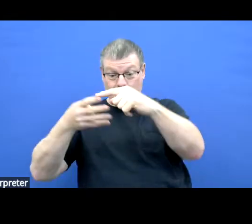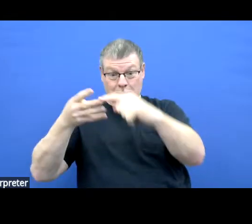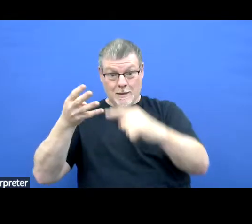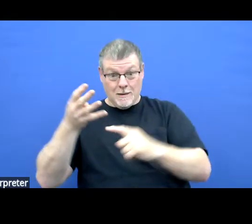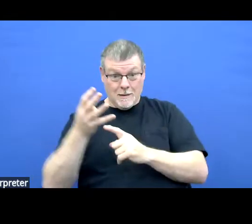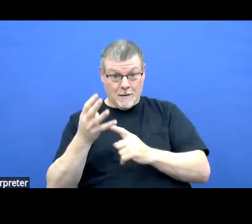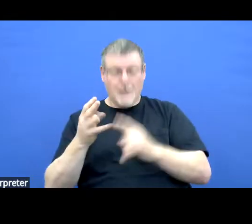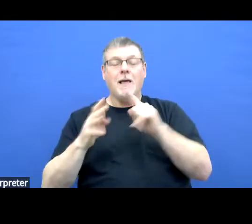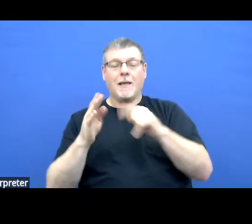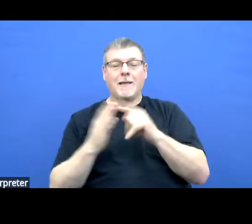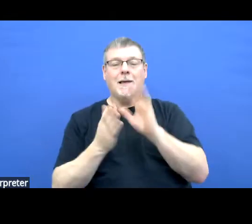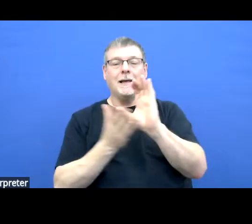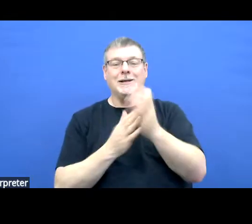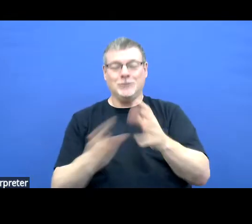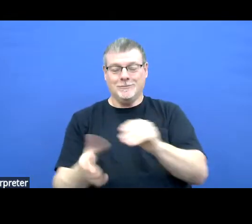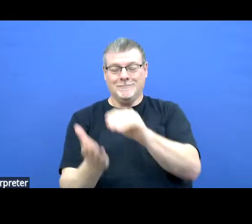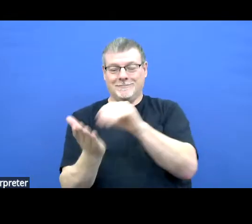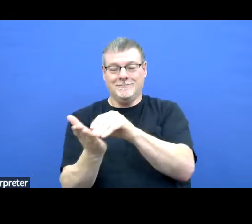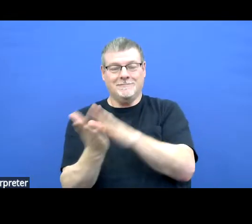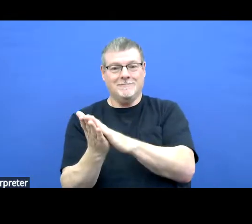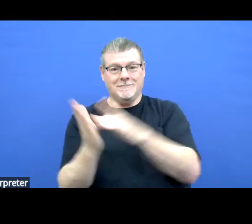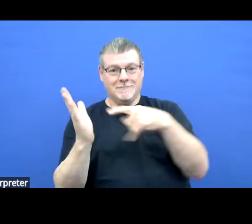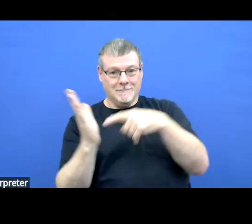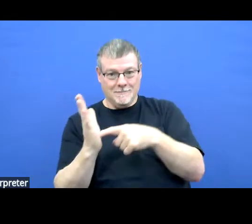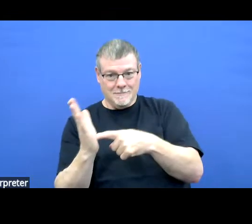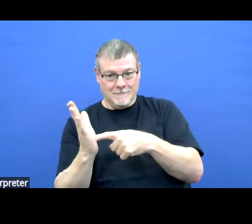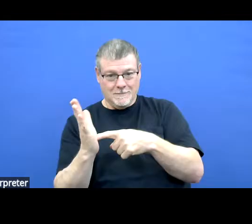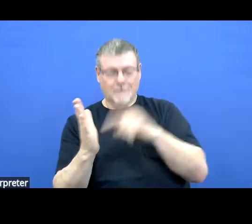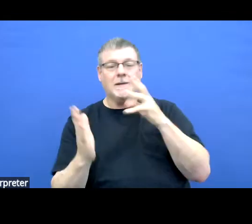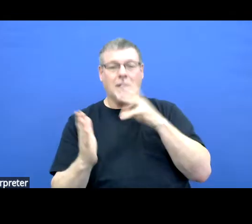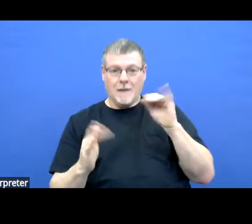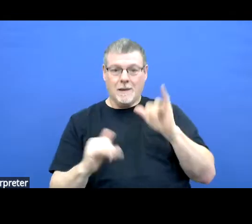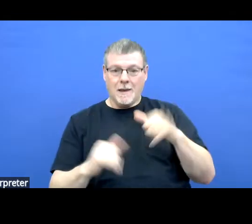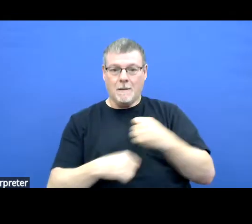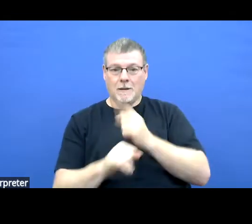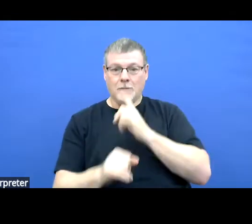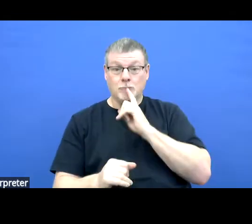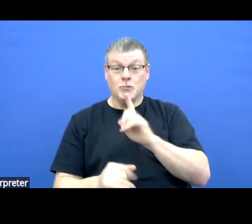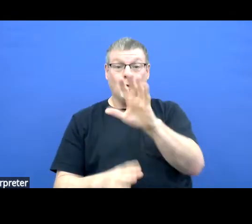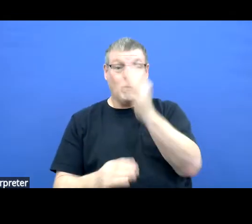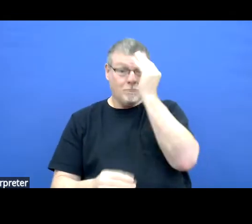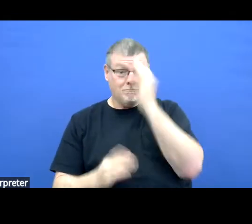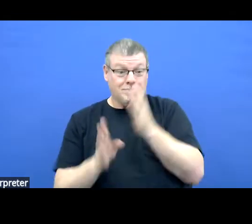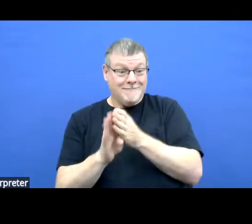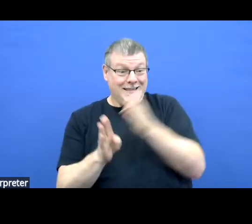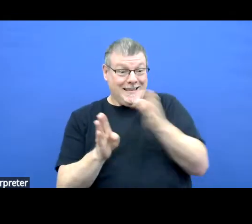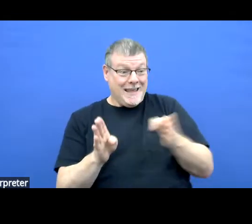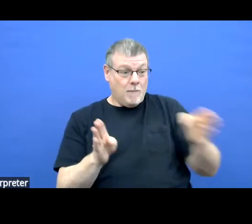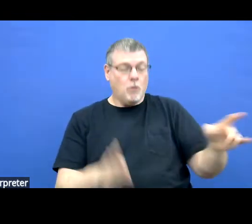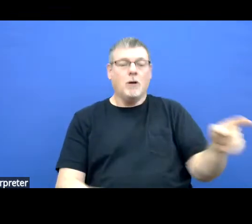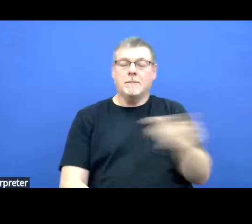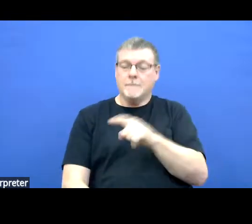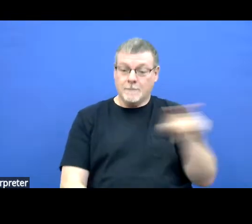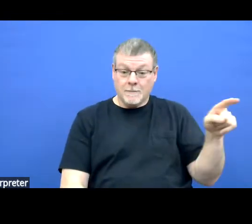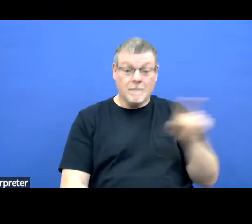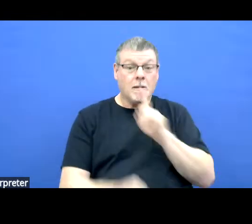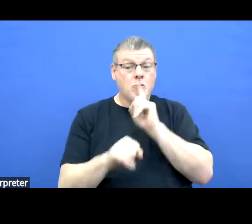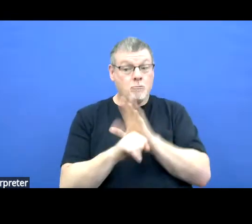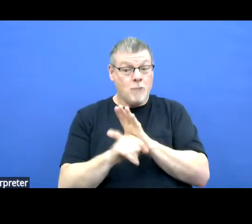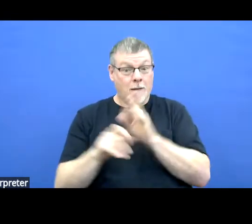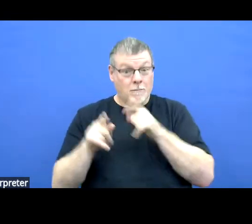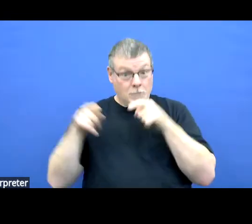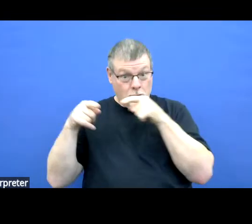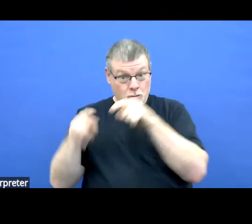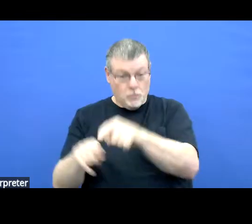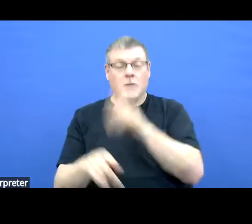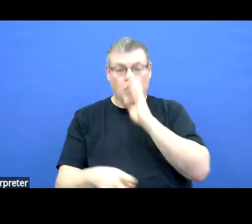mitigations become conditions on the special use permit. And that way we can ensure to your neighbors that, hey, the promises they made, they're going to